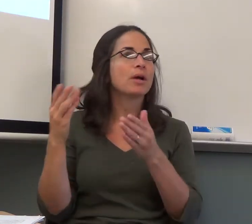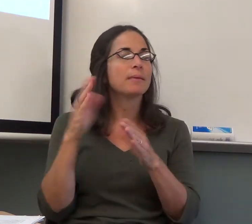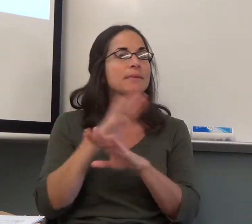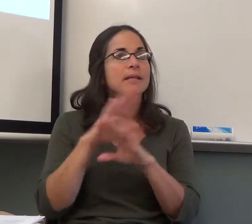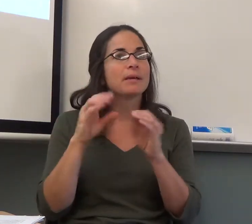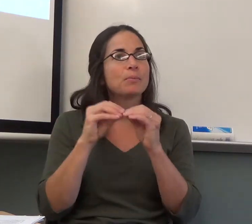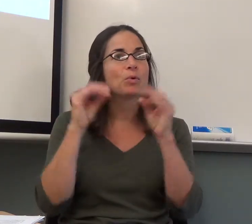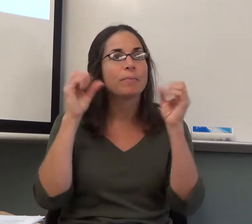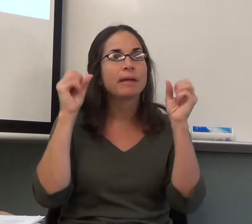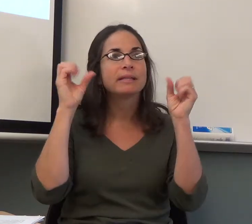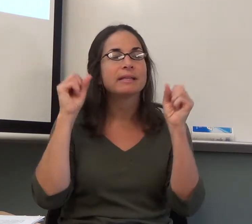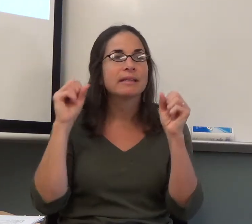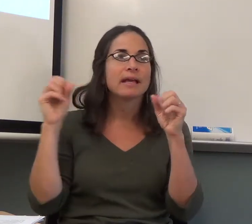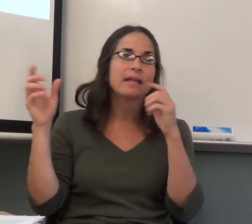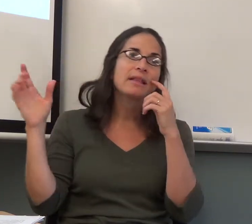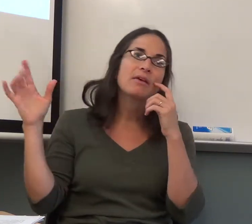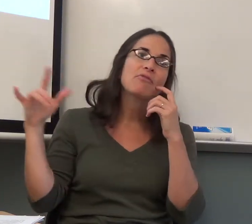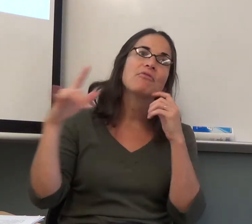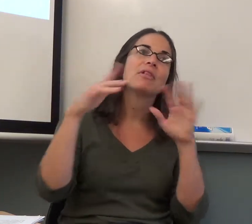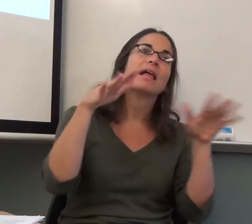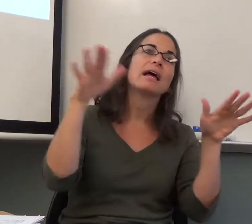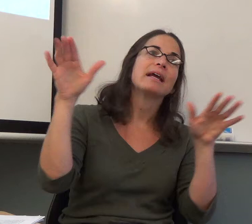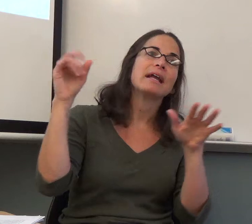than the flight of the monarch butterflies.